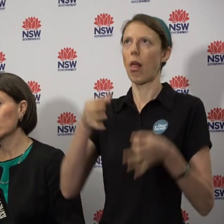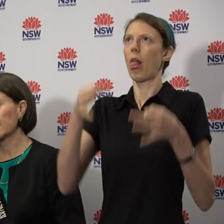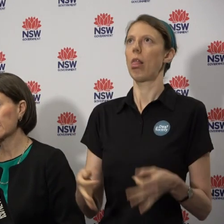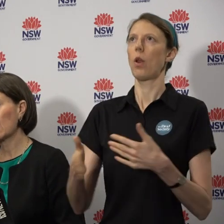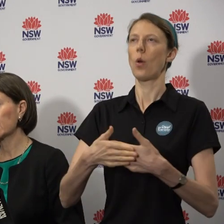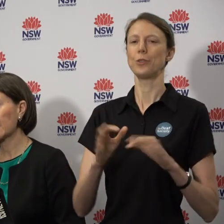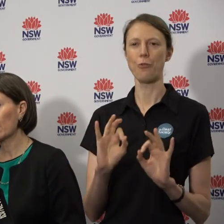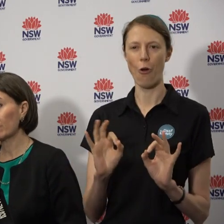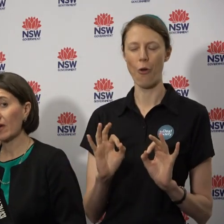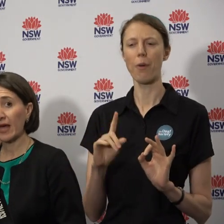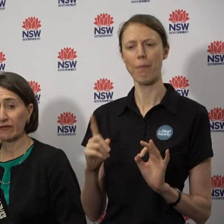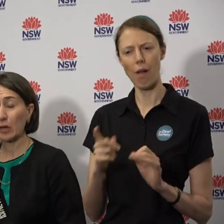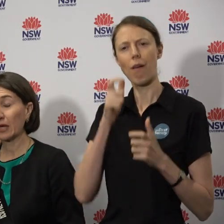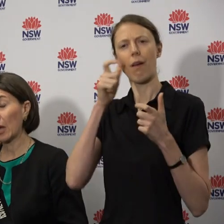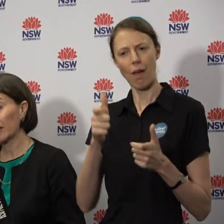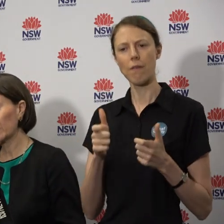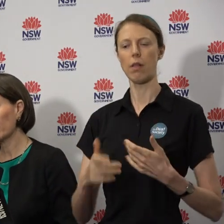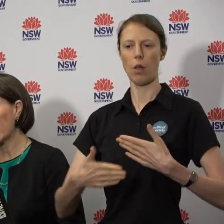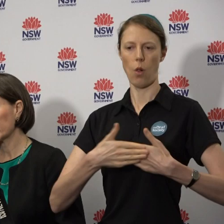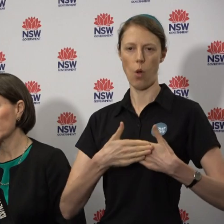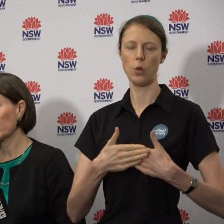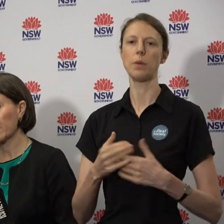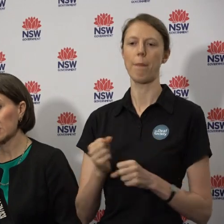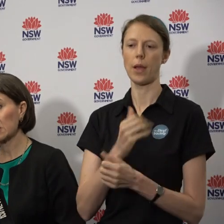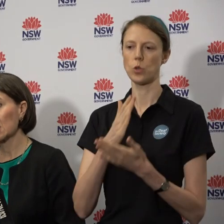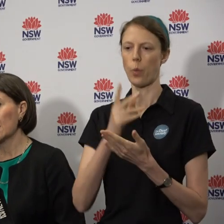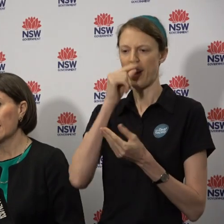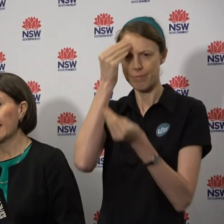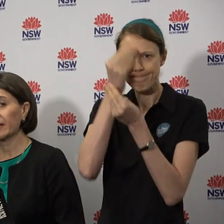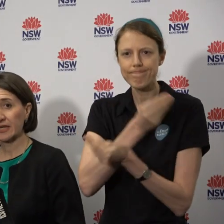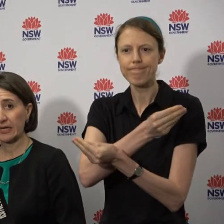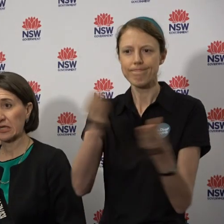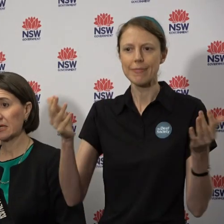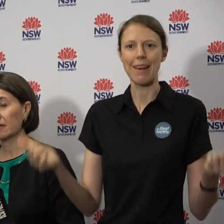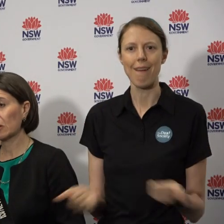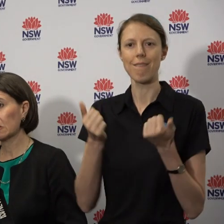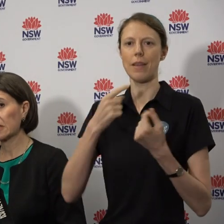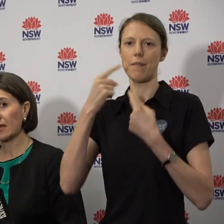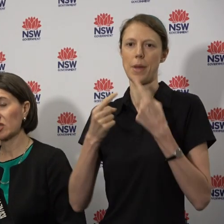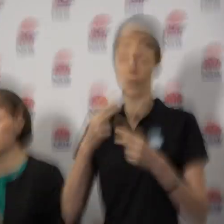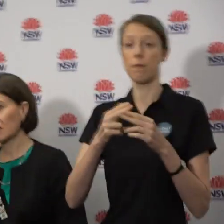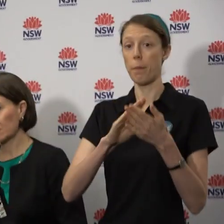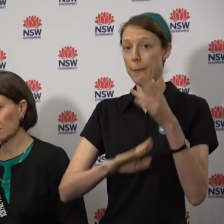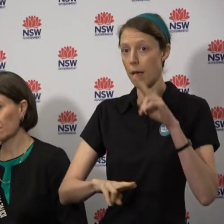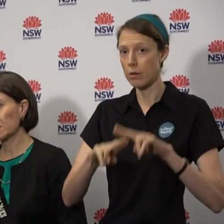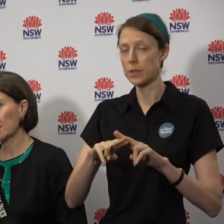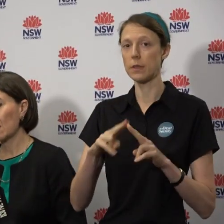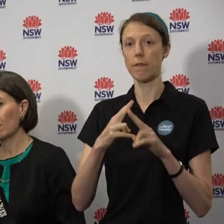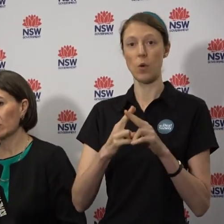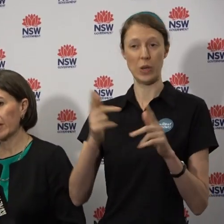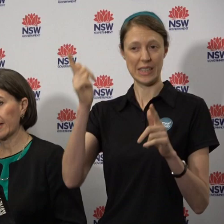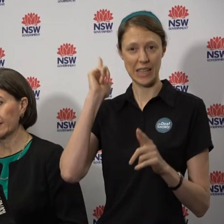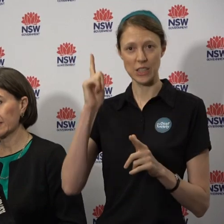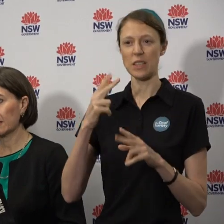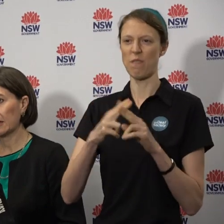the school stays closed today, and we provide adequate information to parents and to teachers, and of course the students themselves